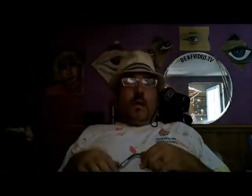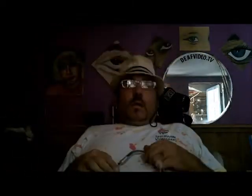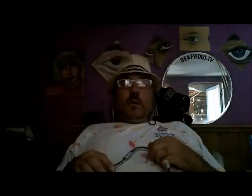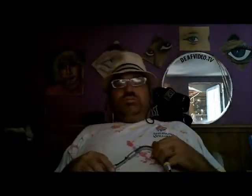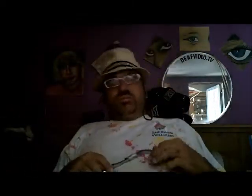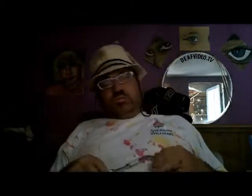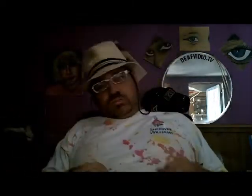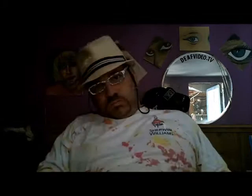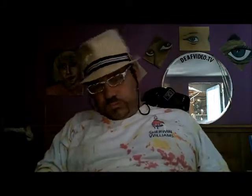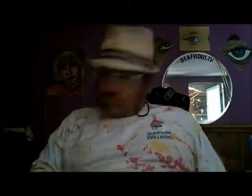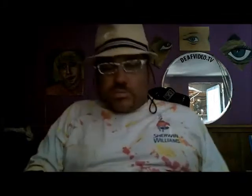water.